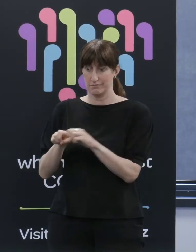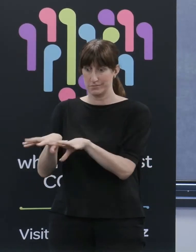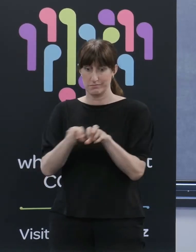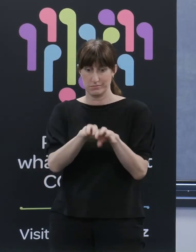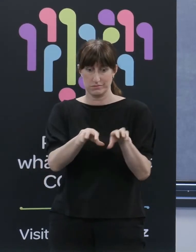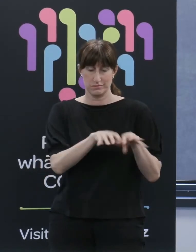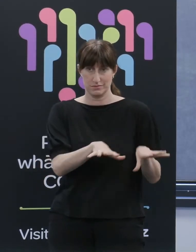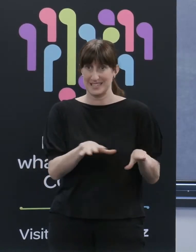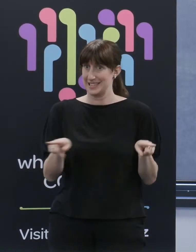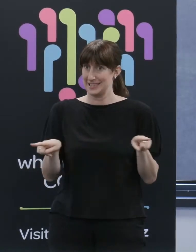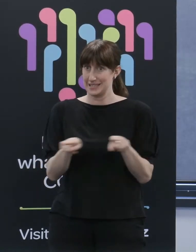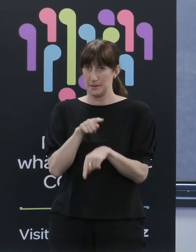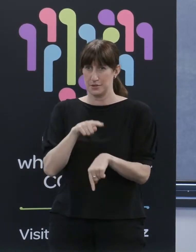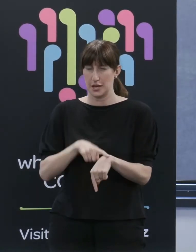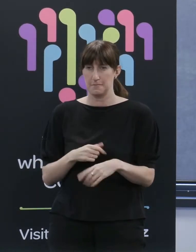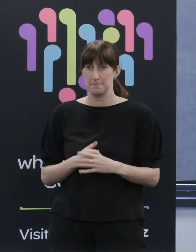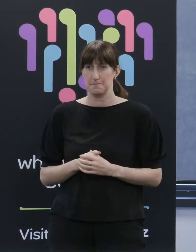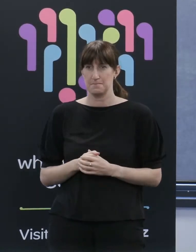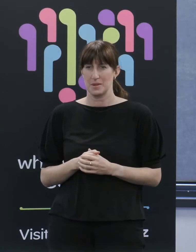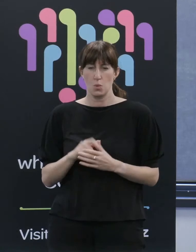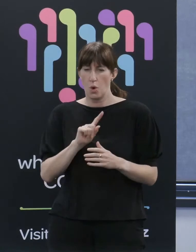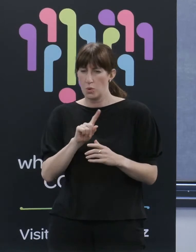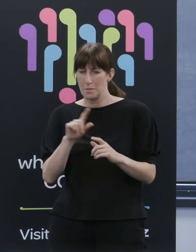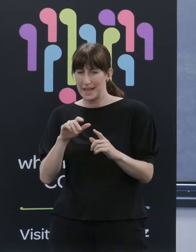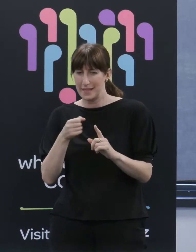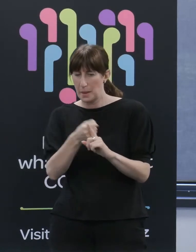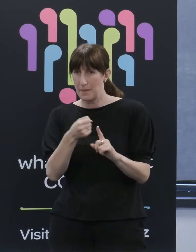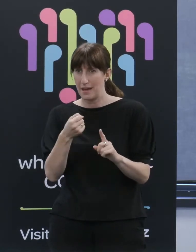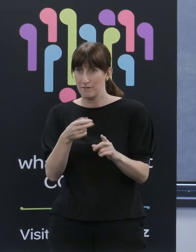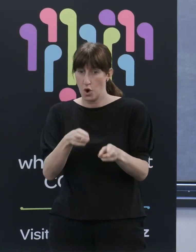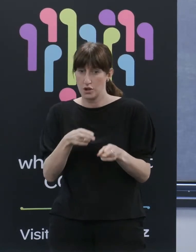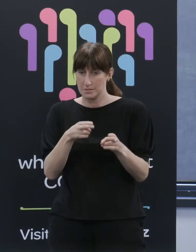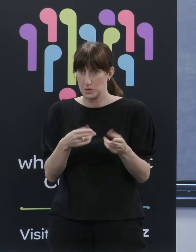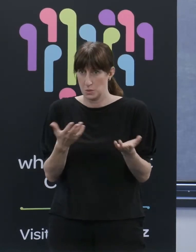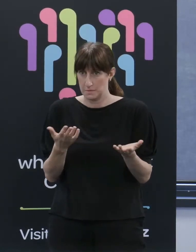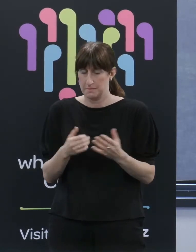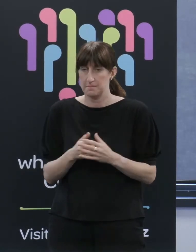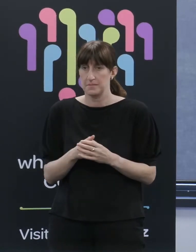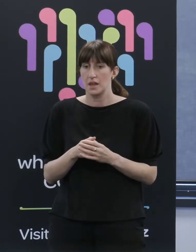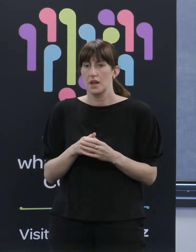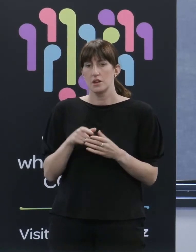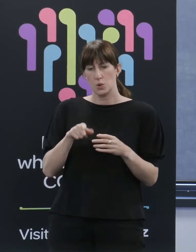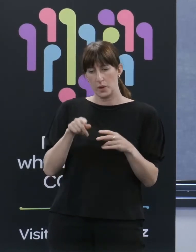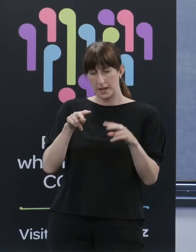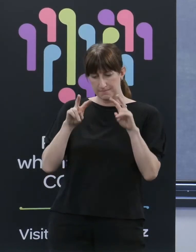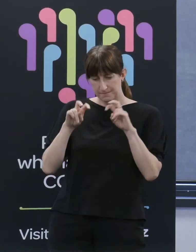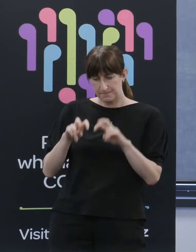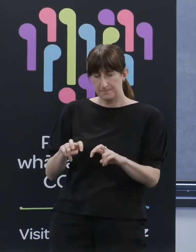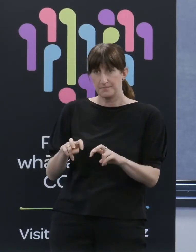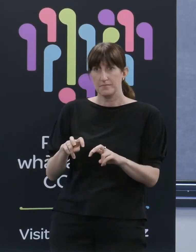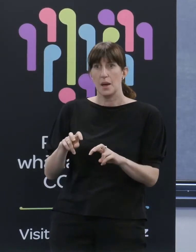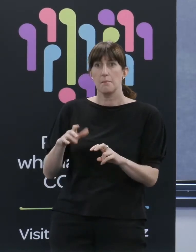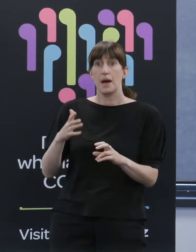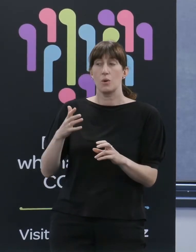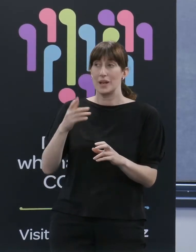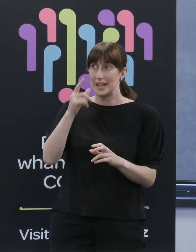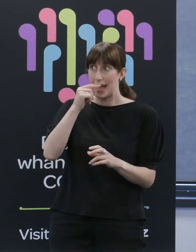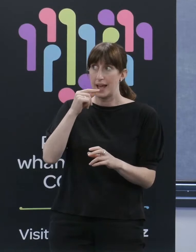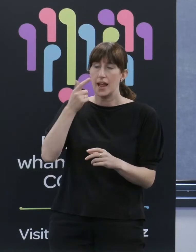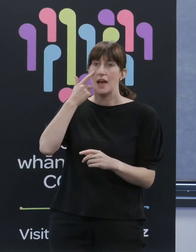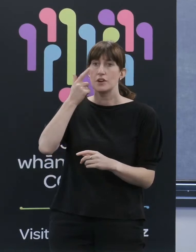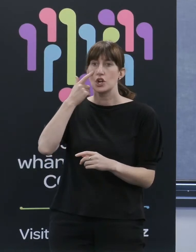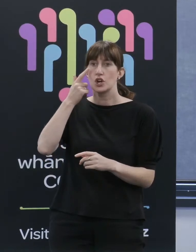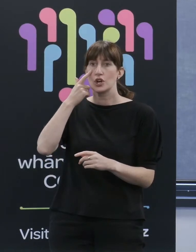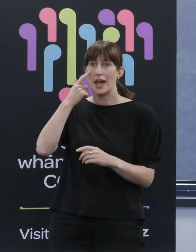And of course, what we're trying to do is get a sense of what we can expect flu-wise by looking at the Northern Hemisphere.